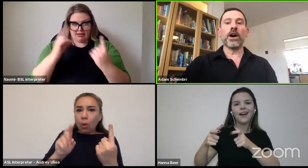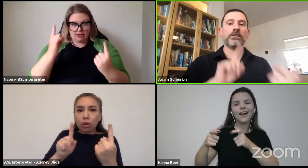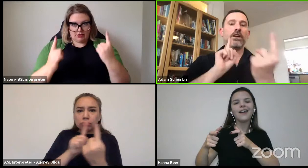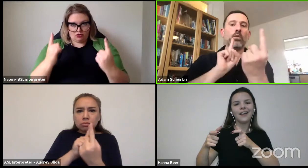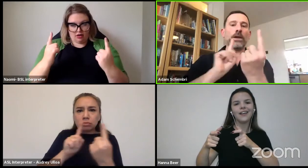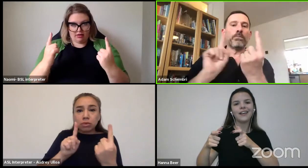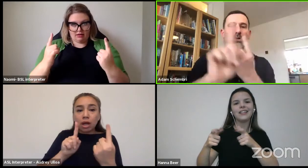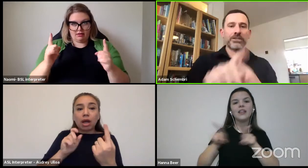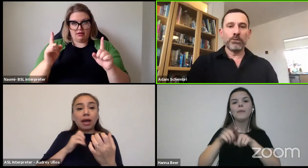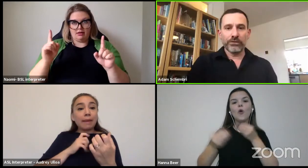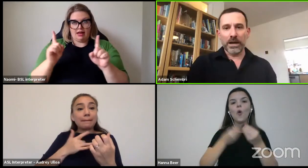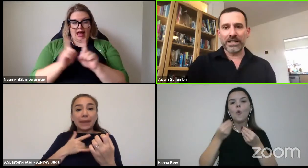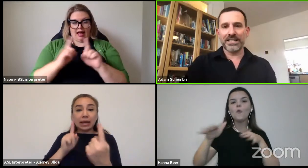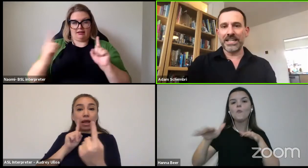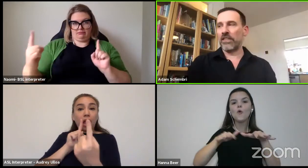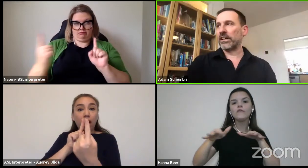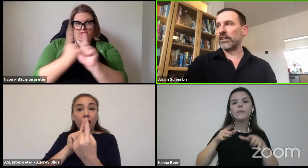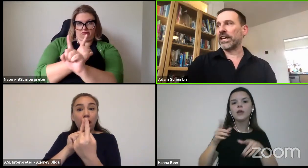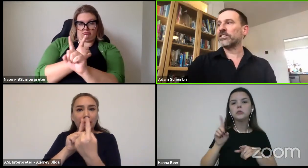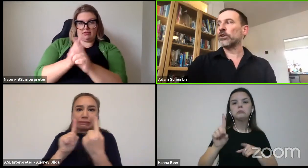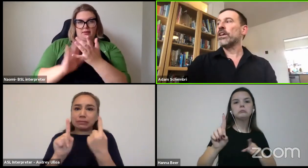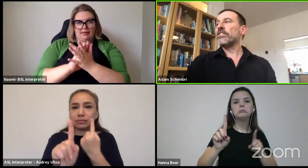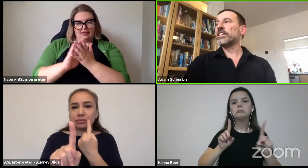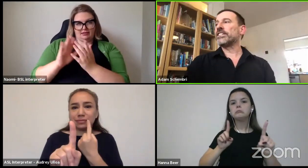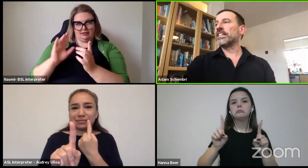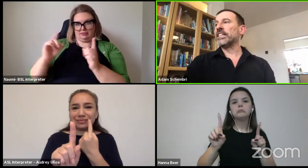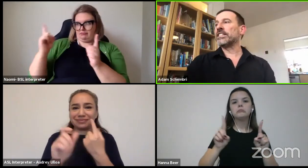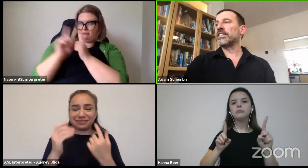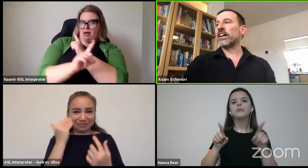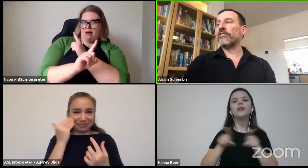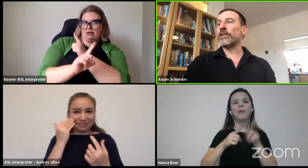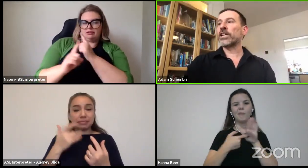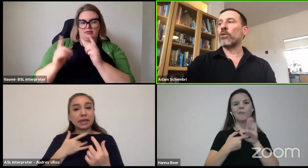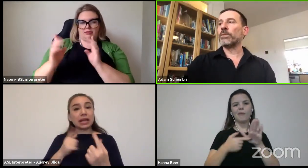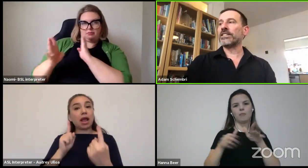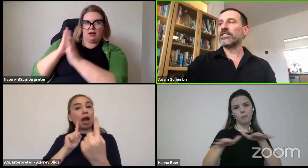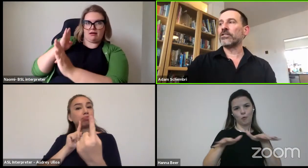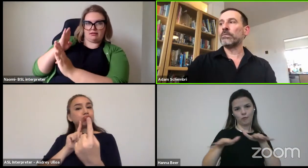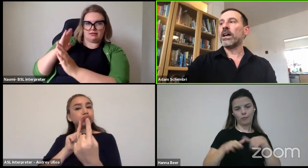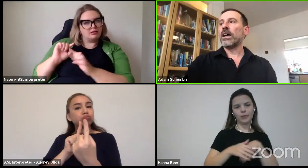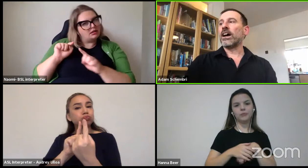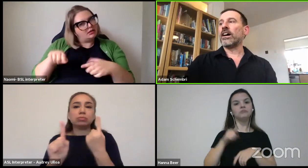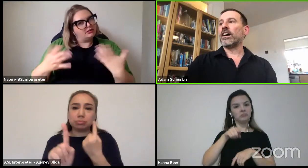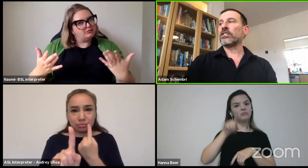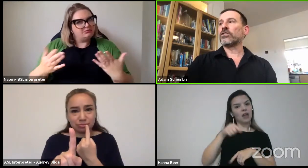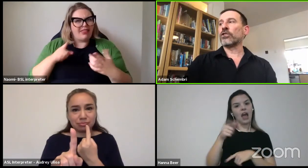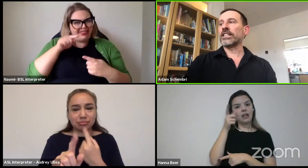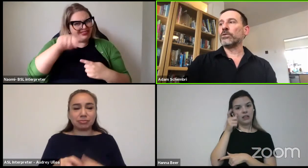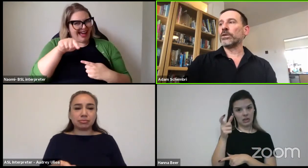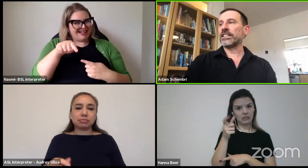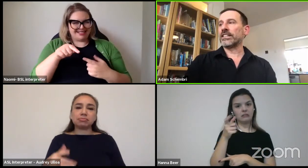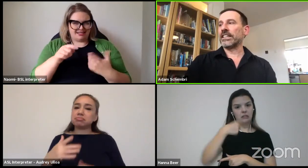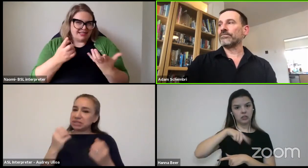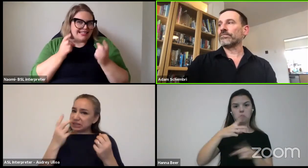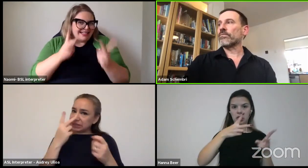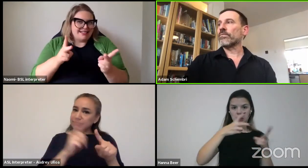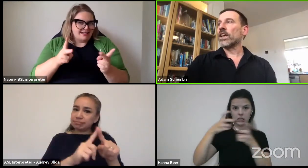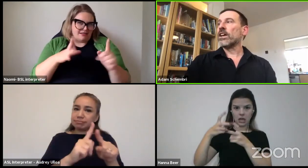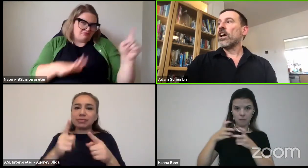moved, one person moved past the other. Okay, so this is a very common system